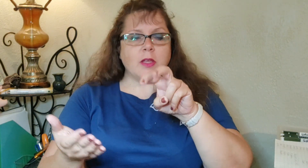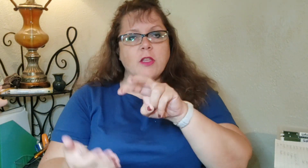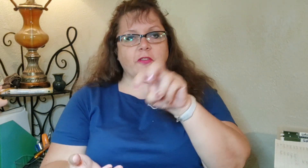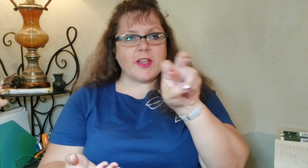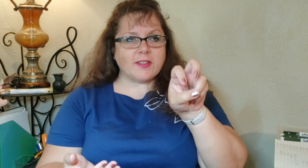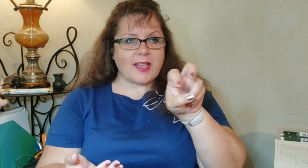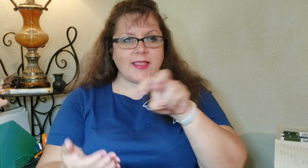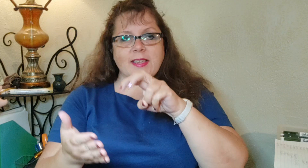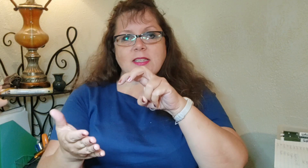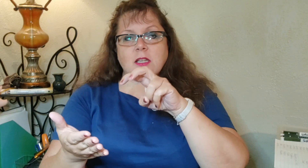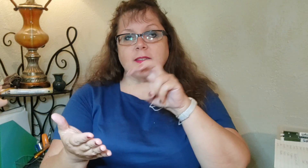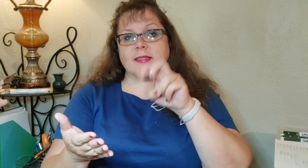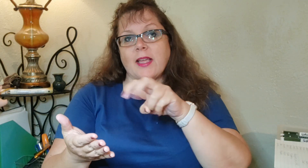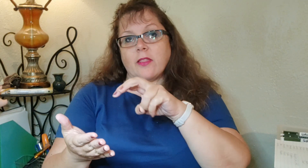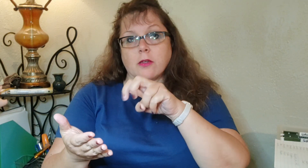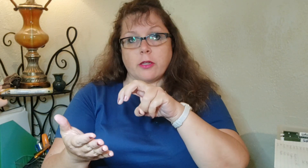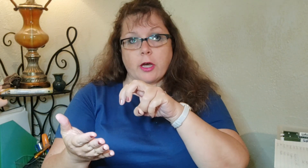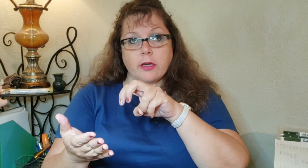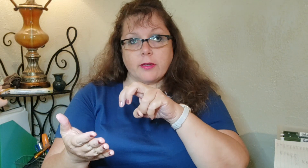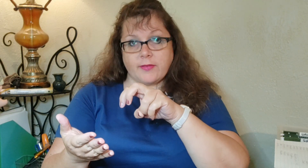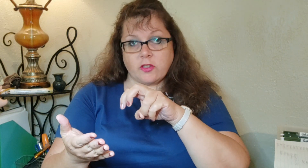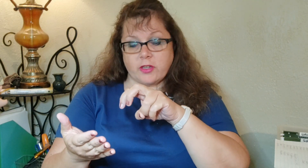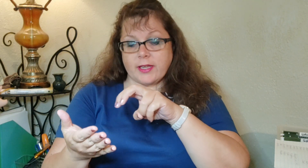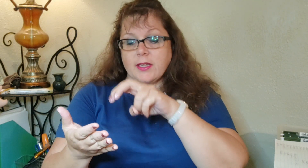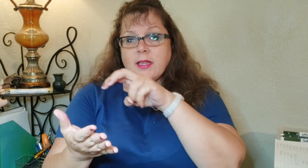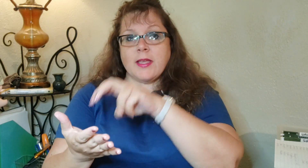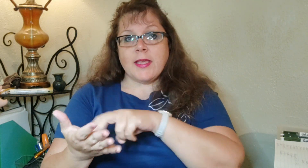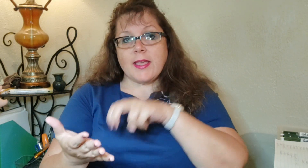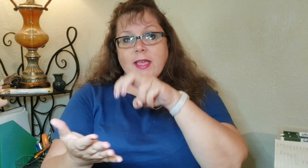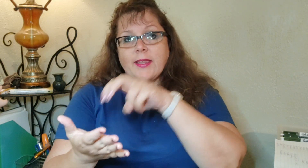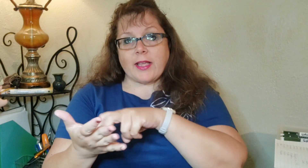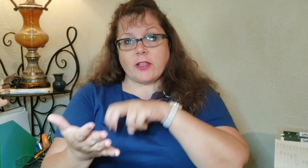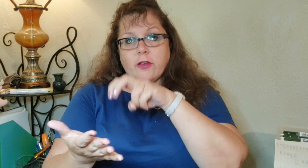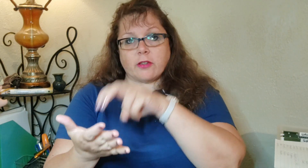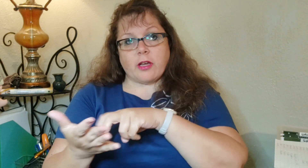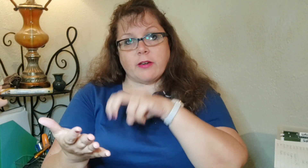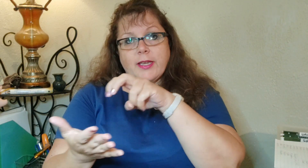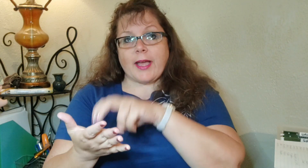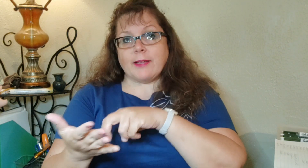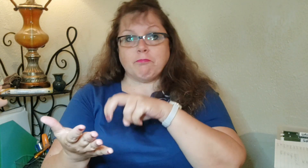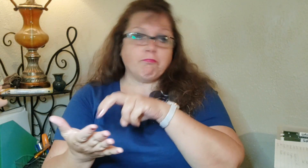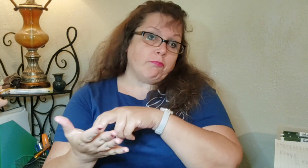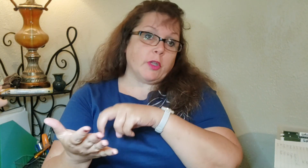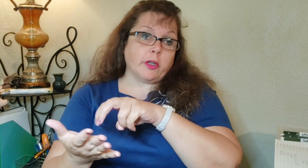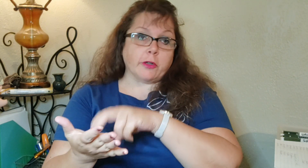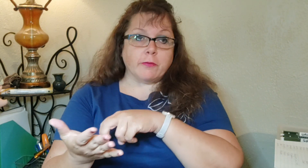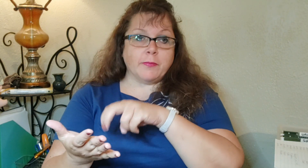your fingers like this because it's like the claw of the chicken and like you're clawing at the dirt.